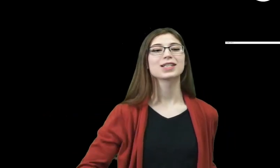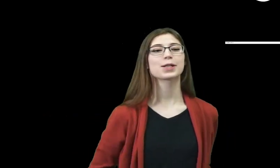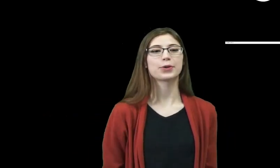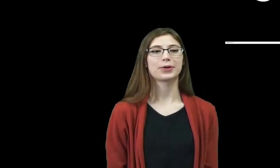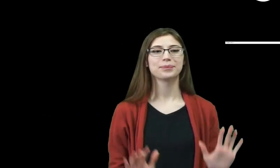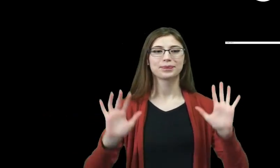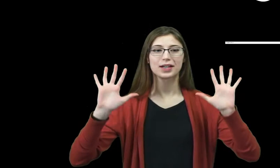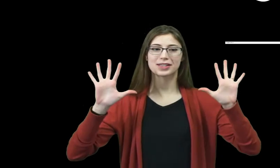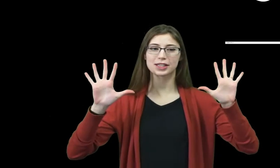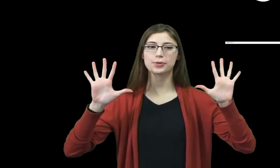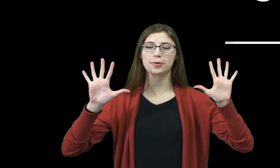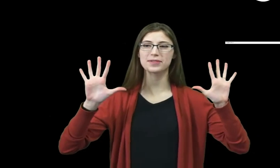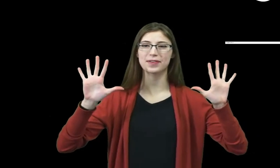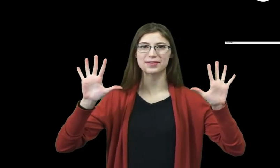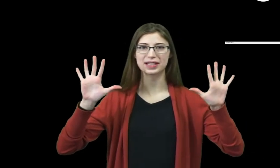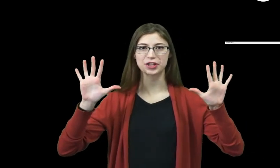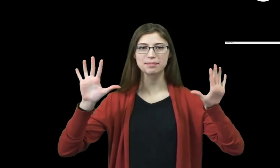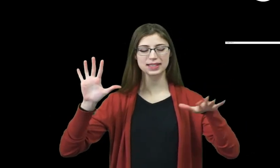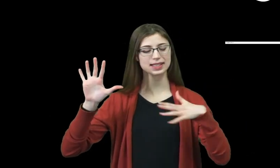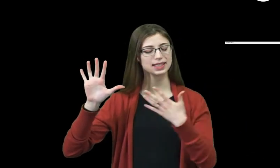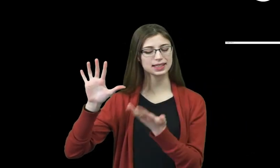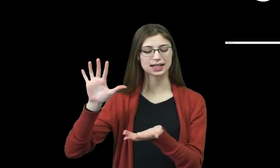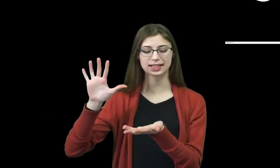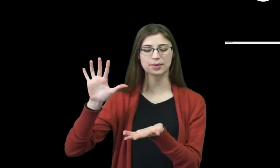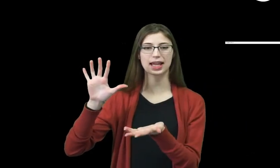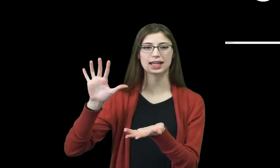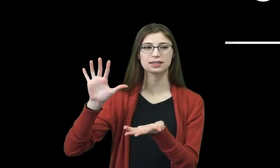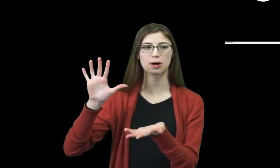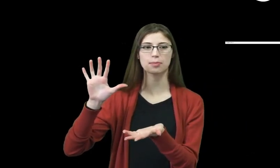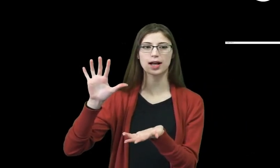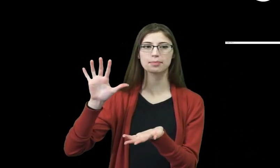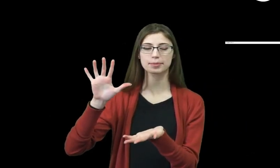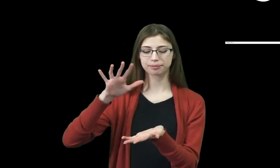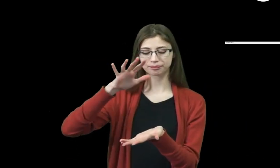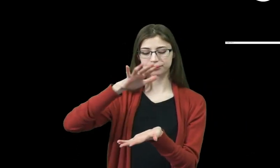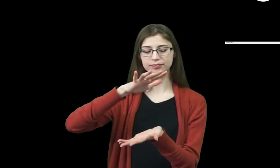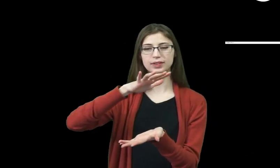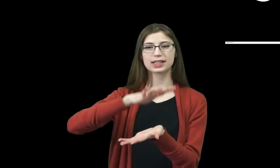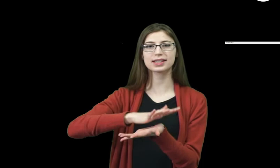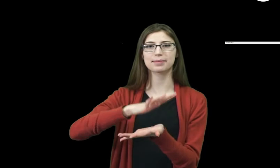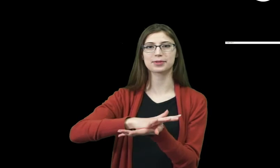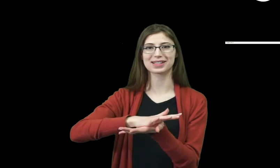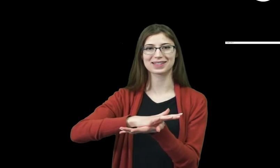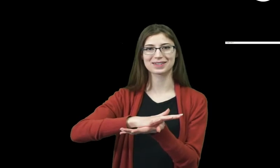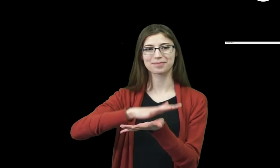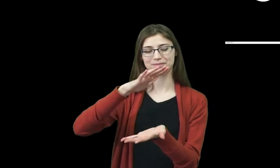School. 2 open 5 handshakes. Non-dominant hand palm up. Tap twice.